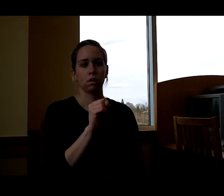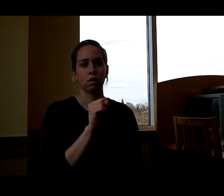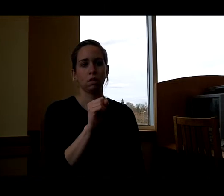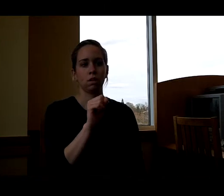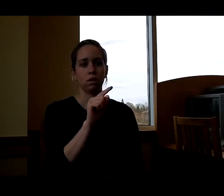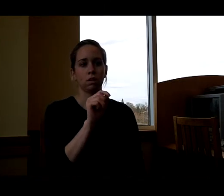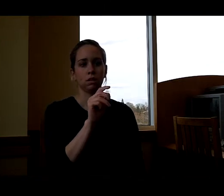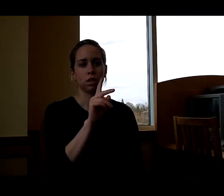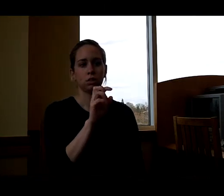Saturated.